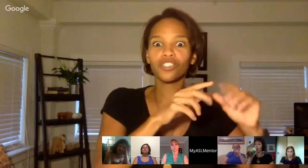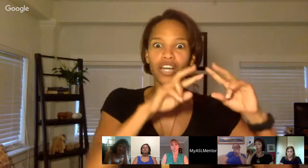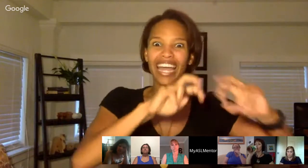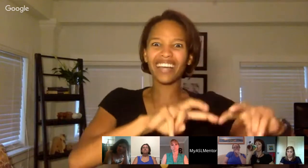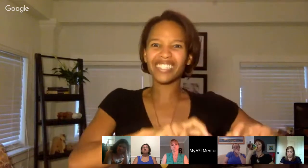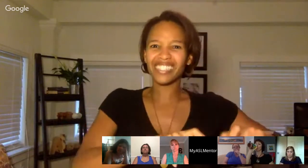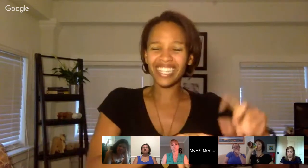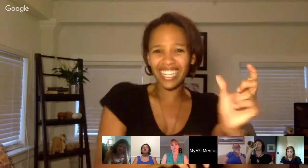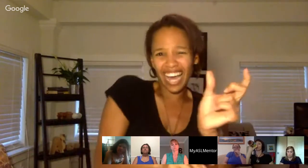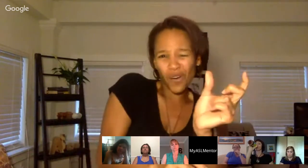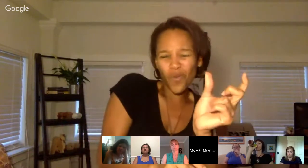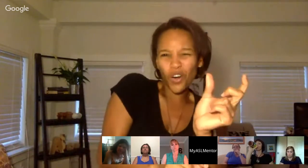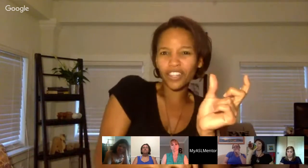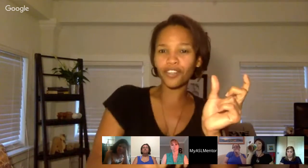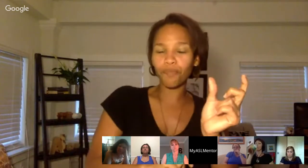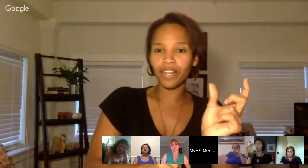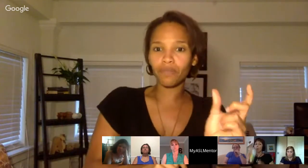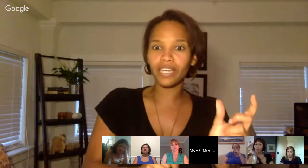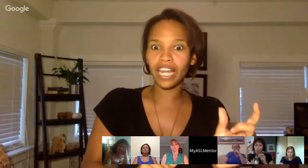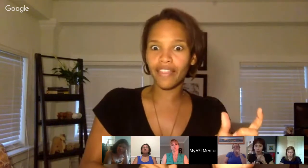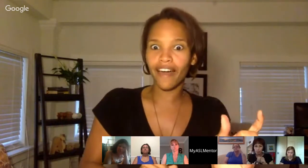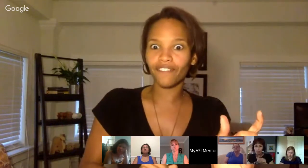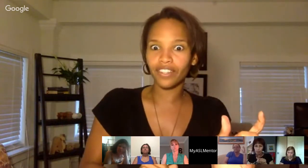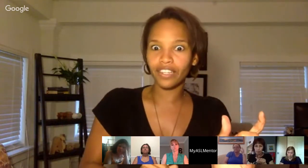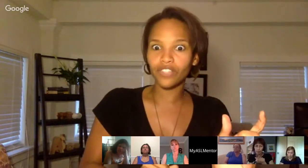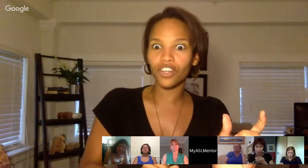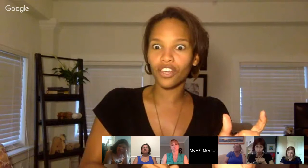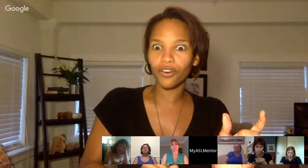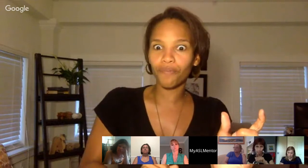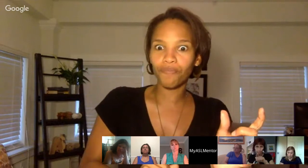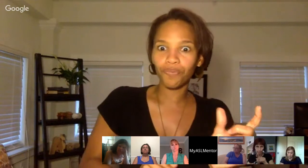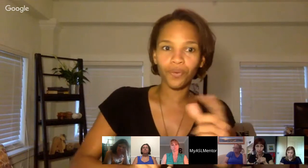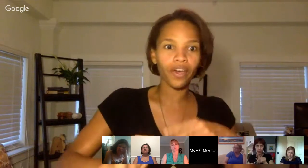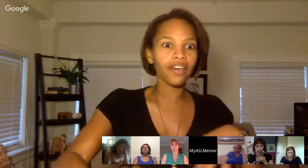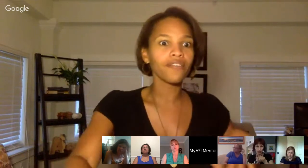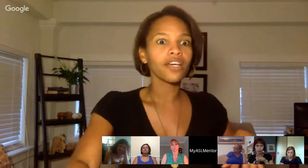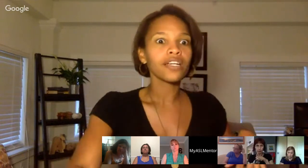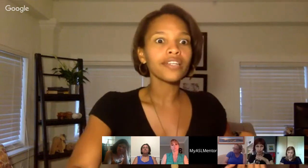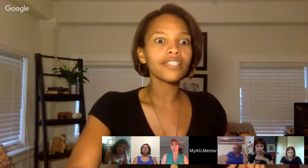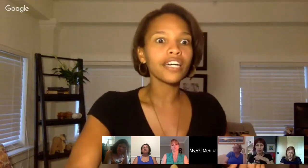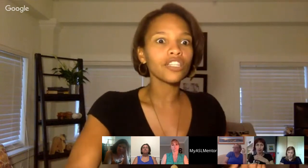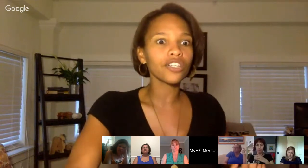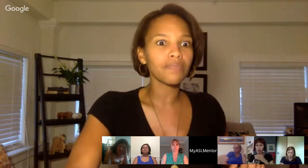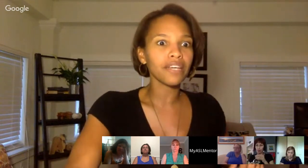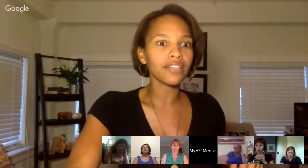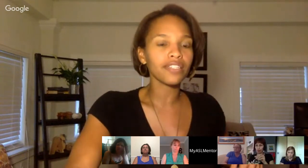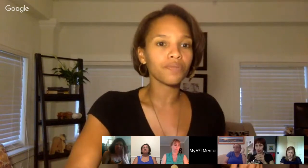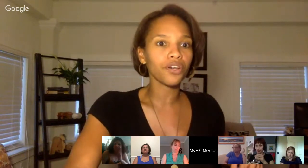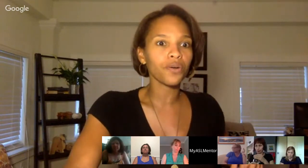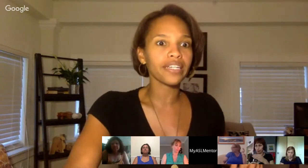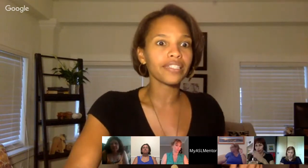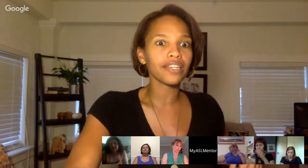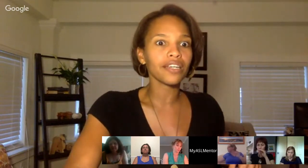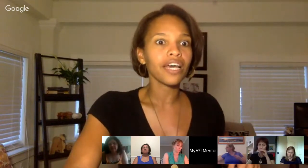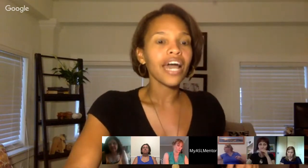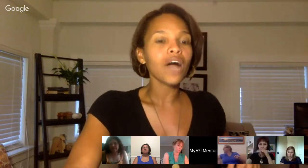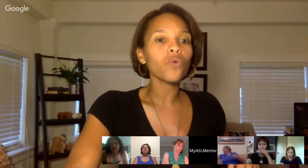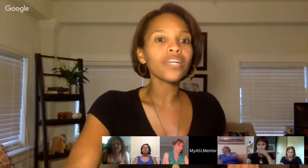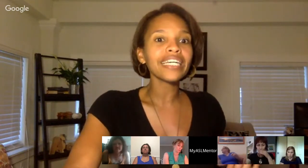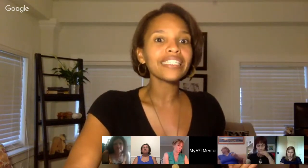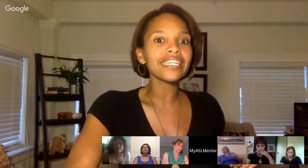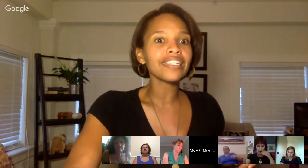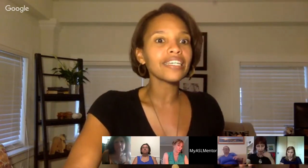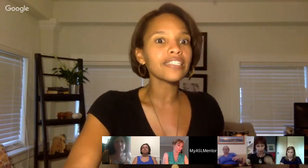from assessing that one little bit at the beginning of this video, okay? Let's take a look at something else he does with OIC.